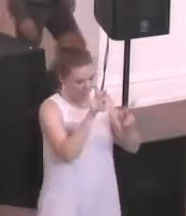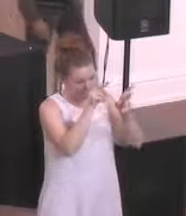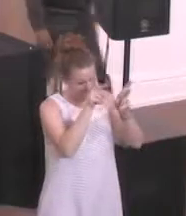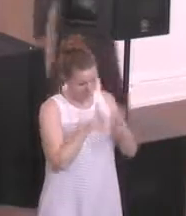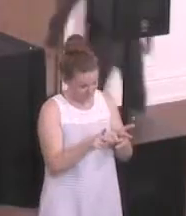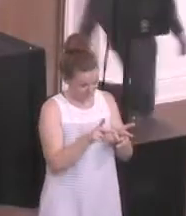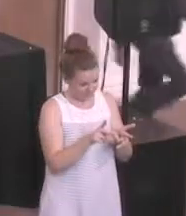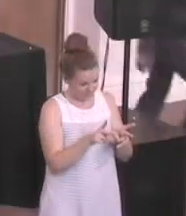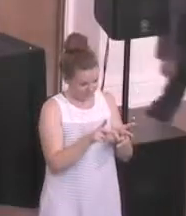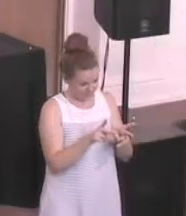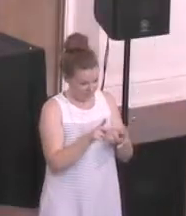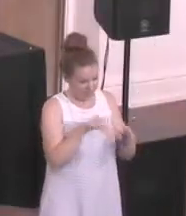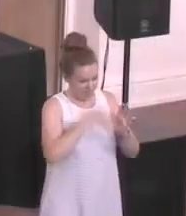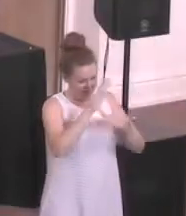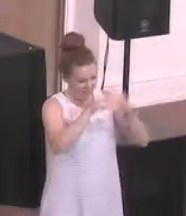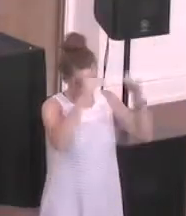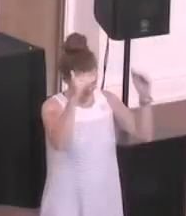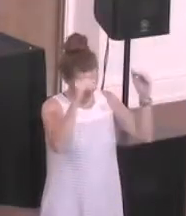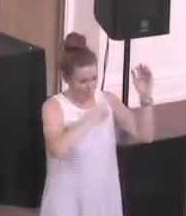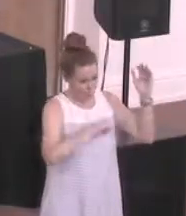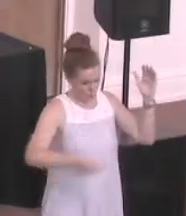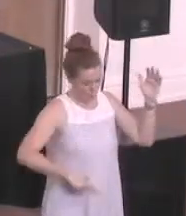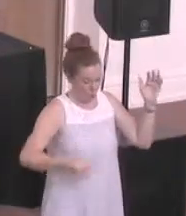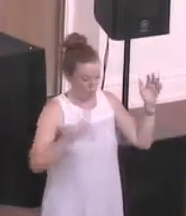going to be sitting on his throne, and his name is the Lord.